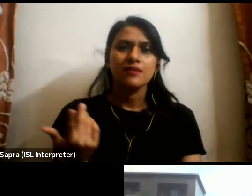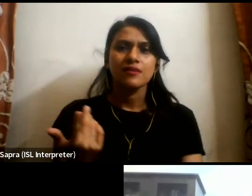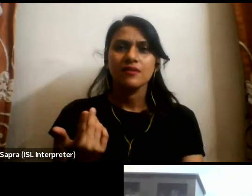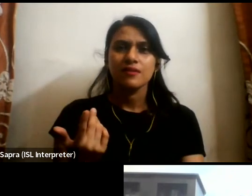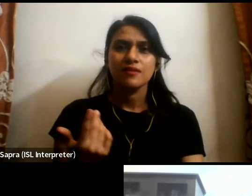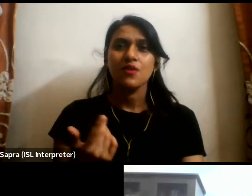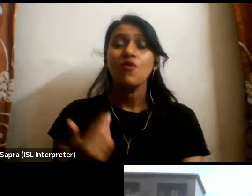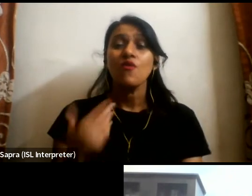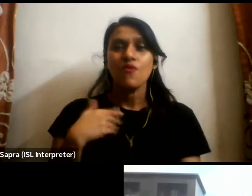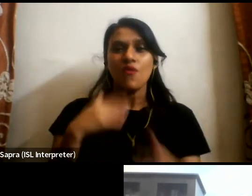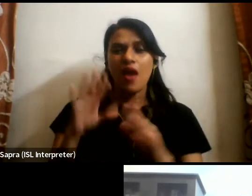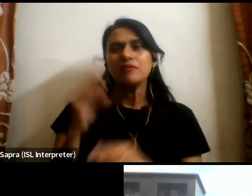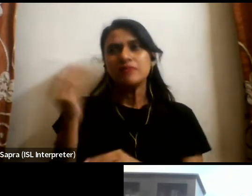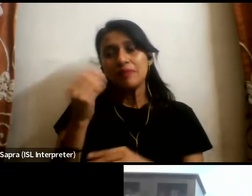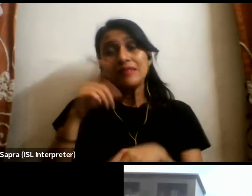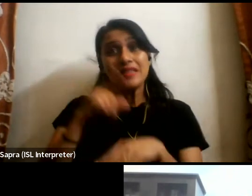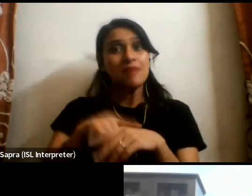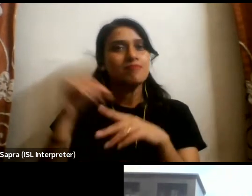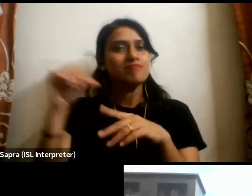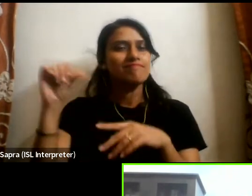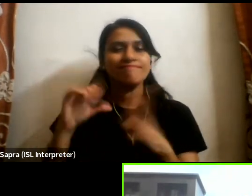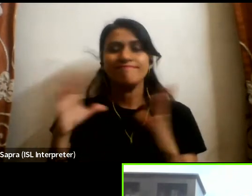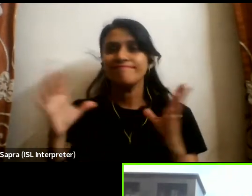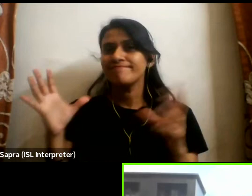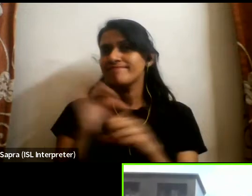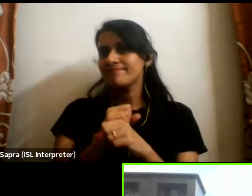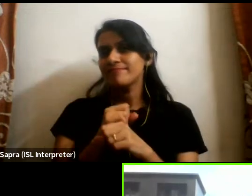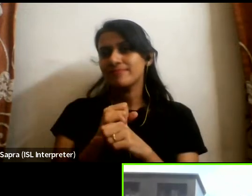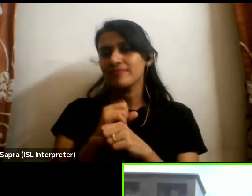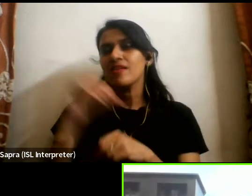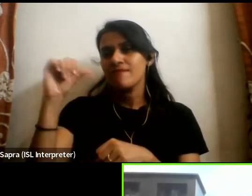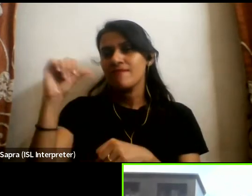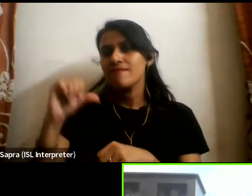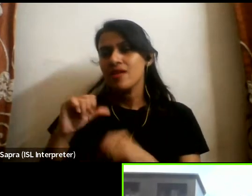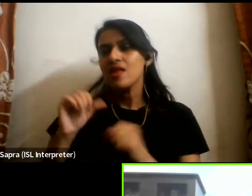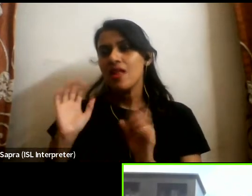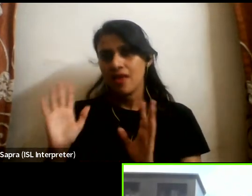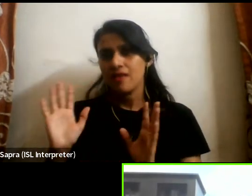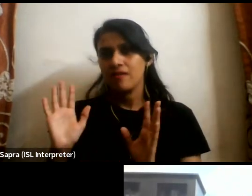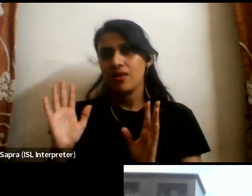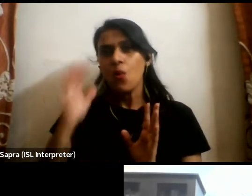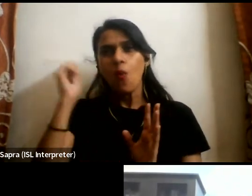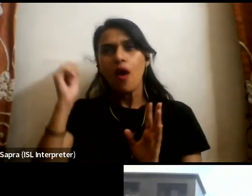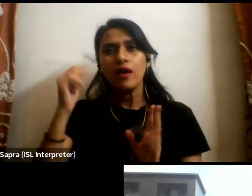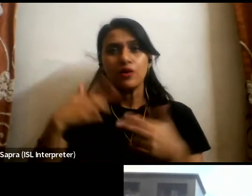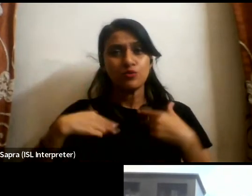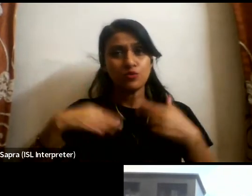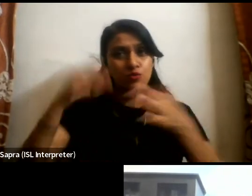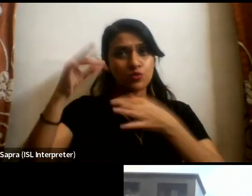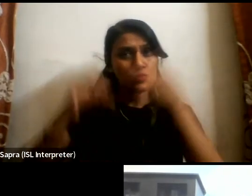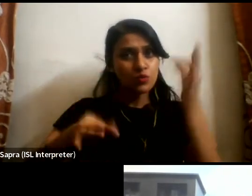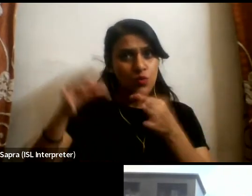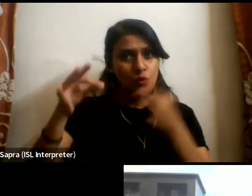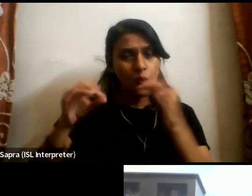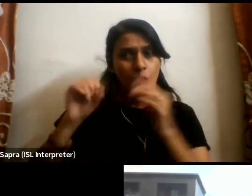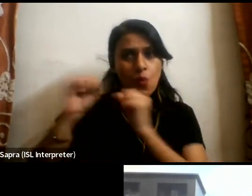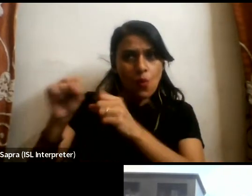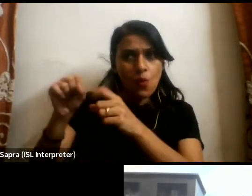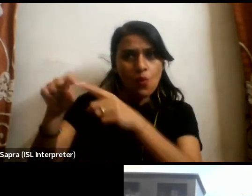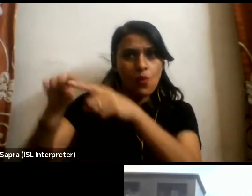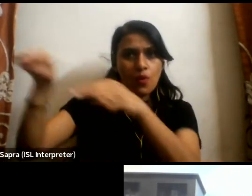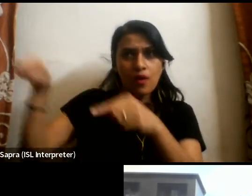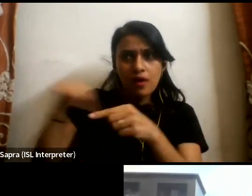for failure in that sense, because you have the most privileged within the judicial and the legal circle who are